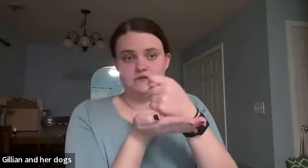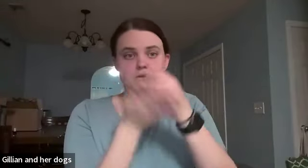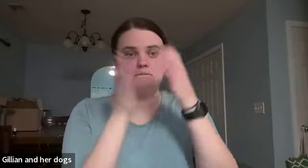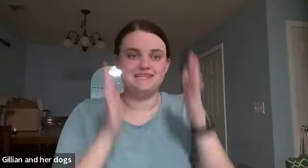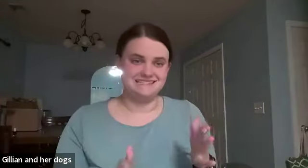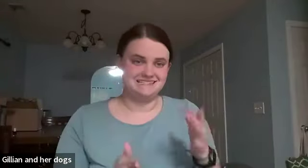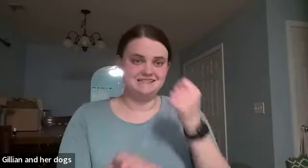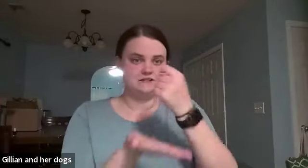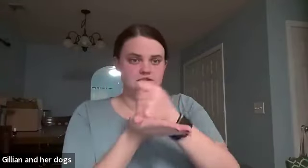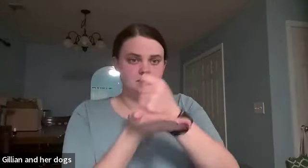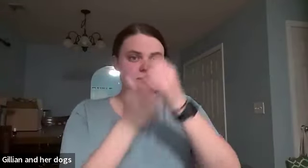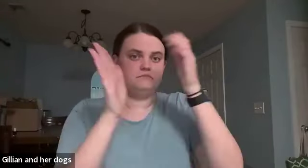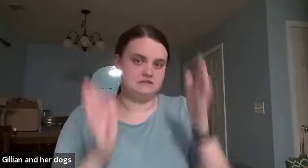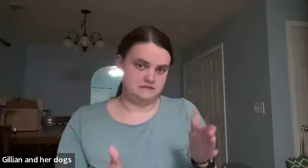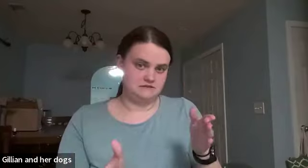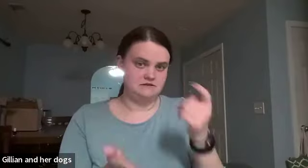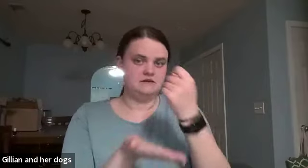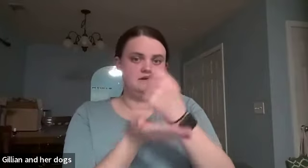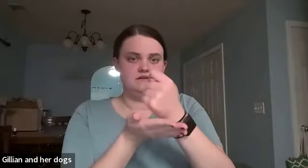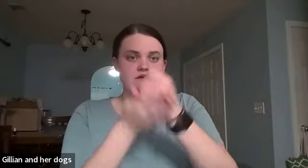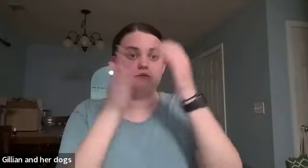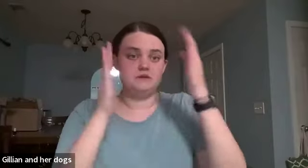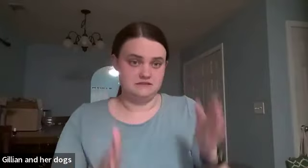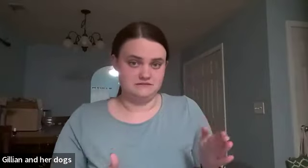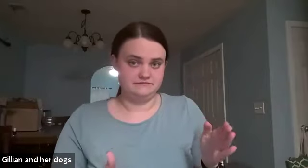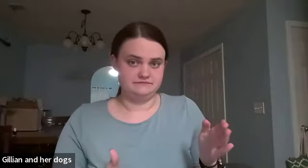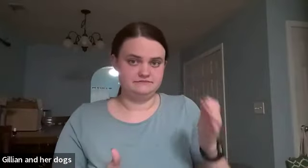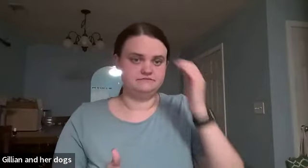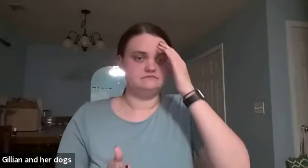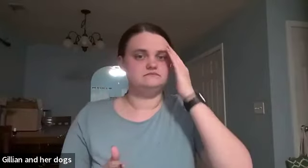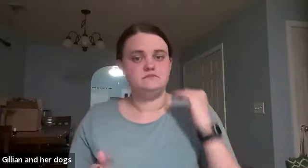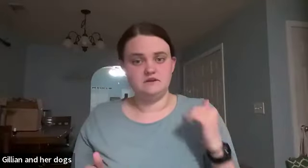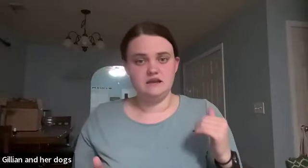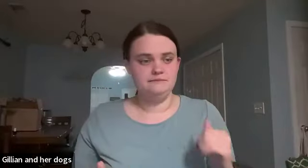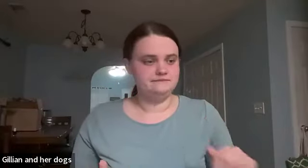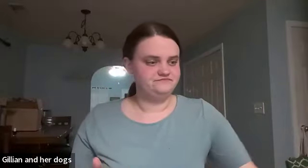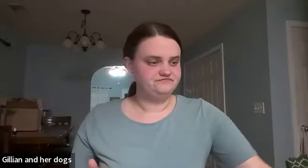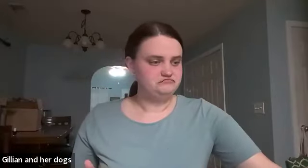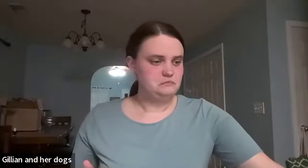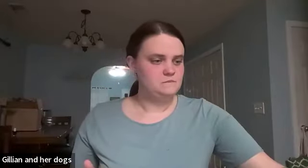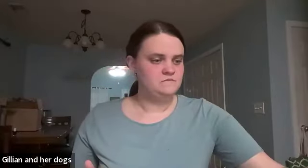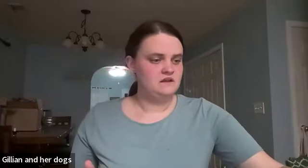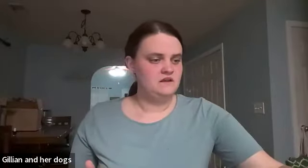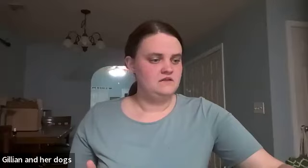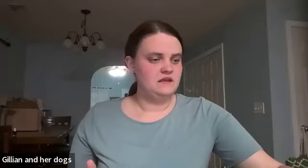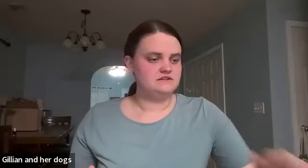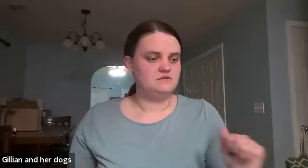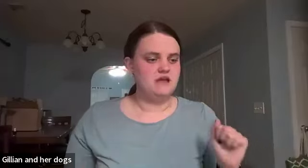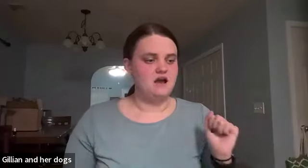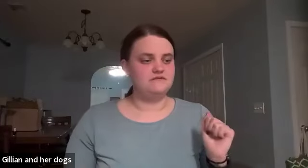go therapist, therapist, therapist. Okay. The next one we